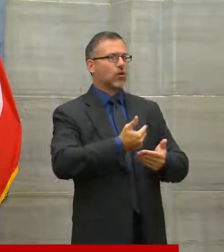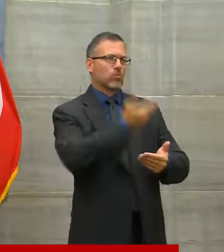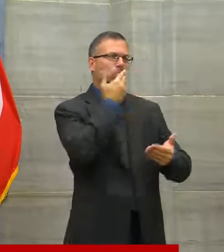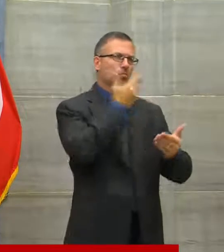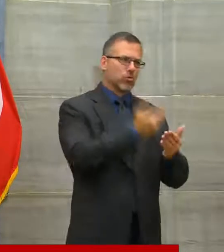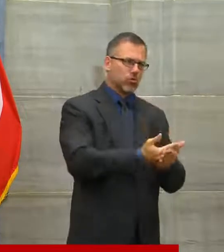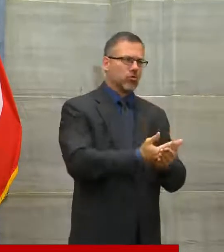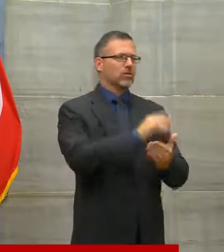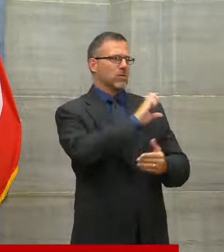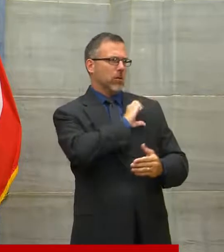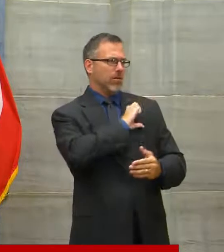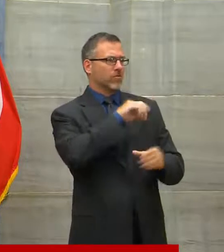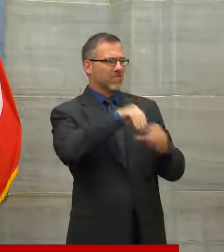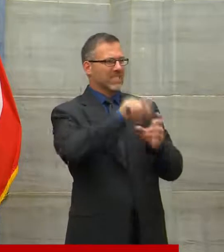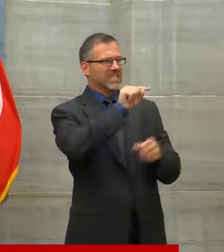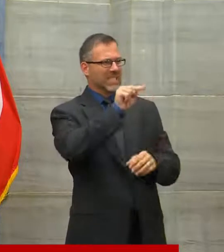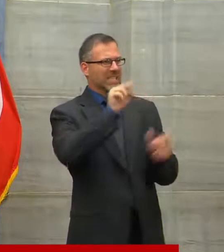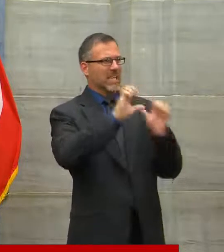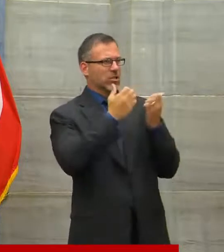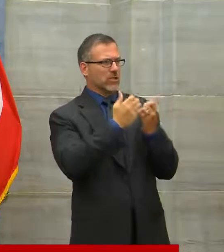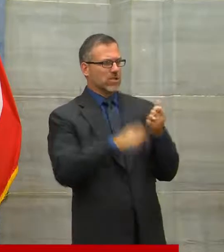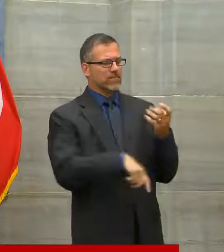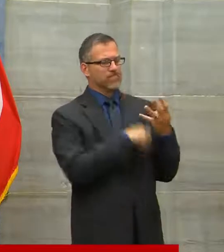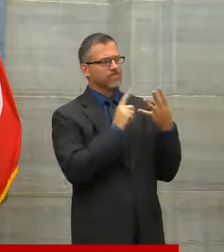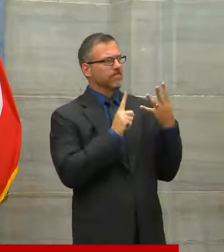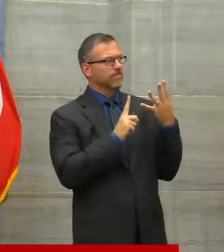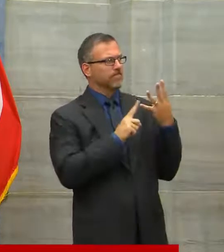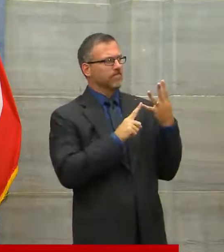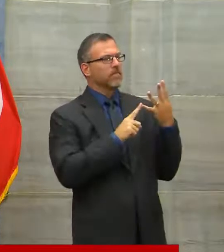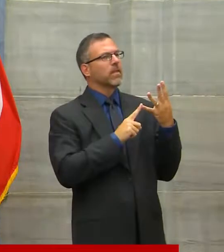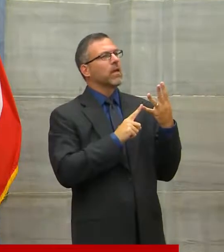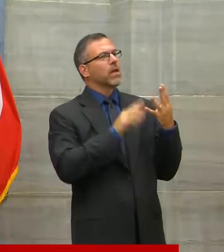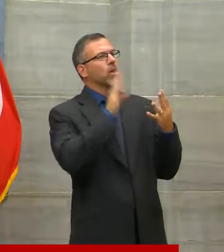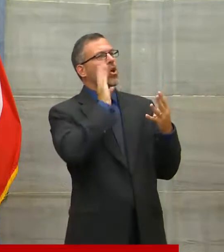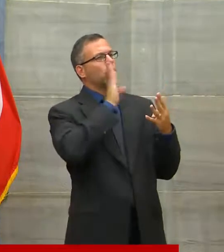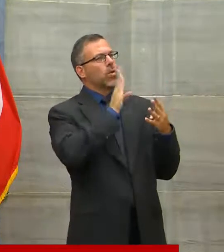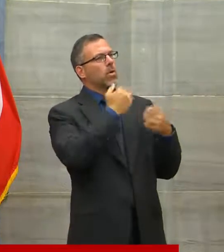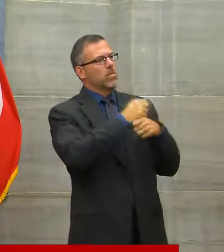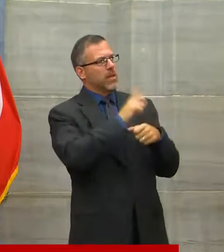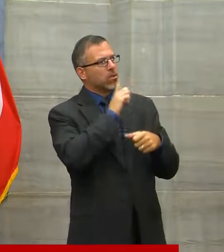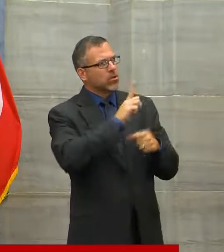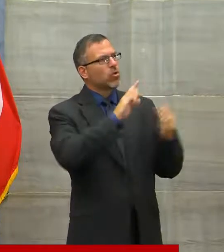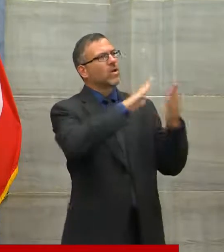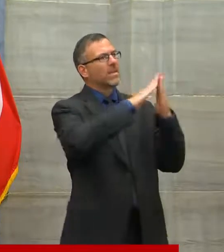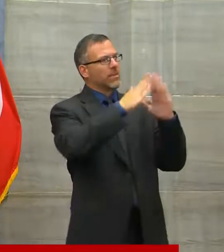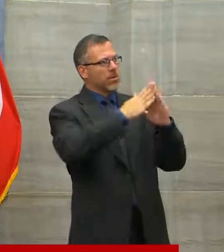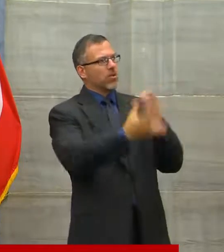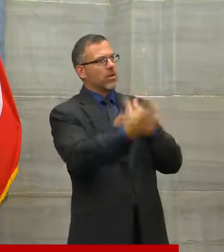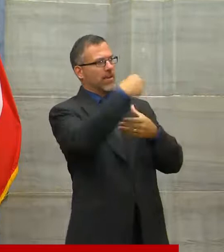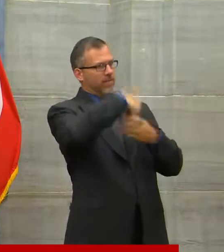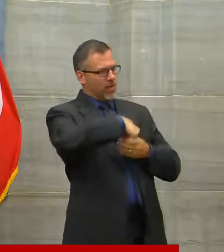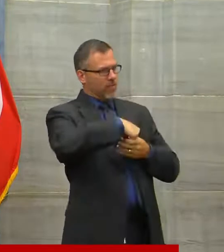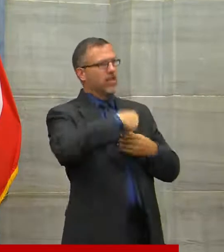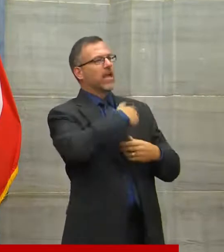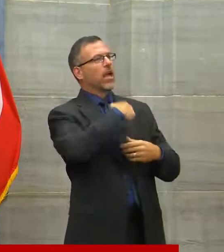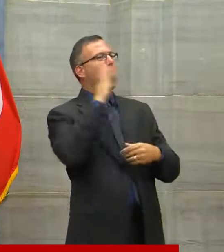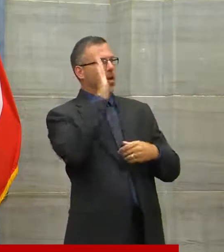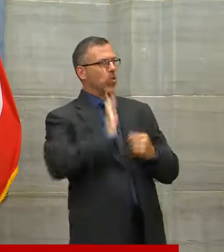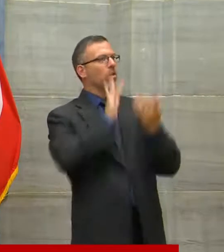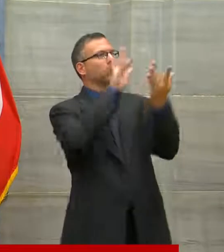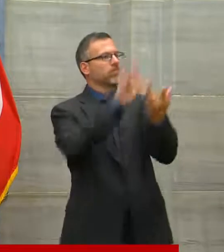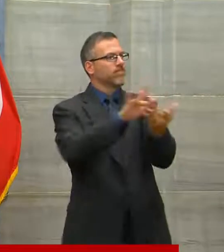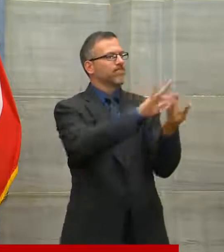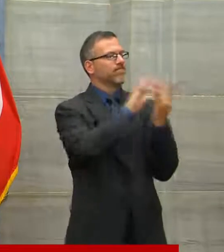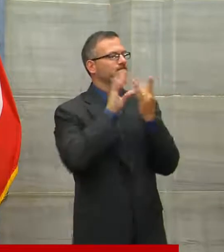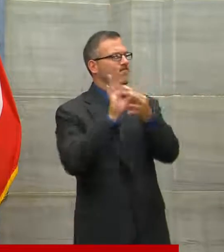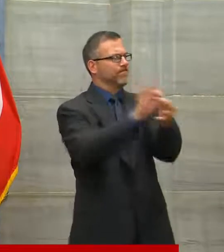agencies. And number four, encourage community involvement and community outreach.